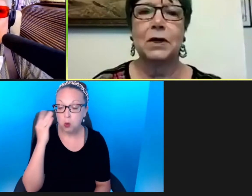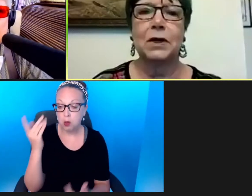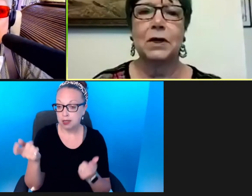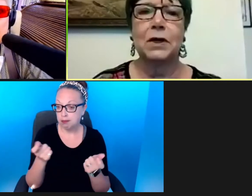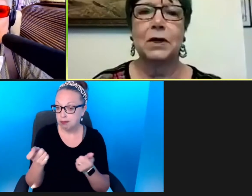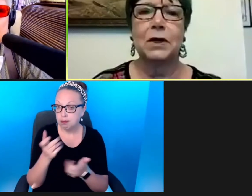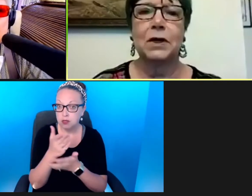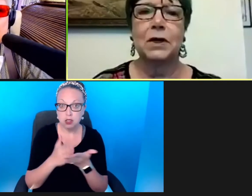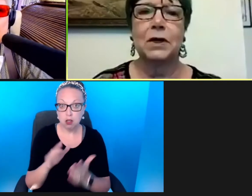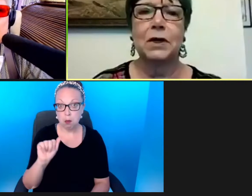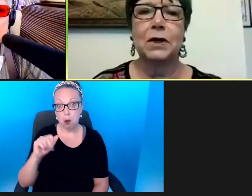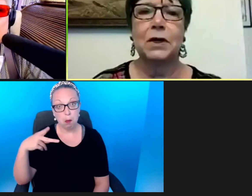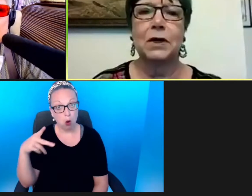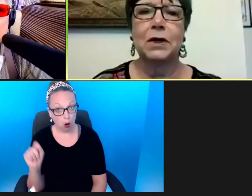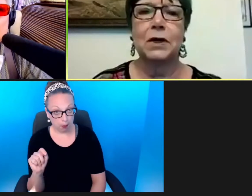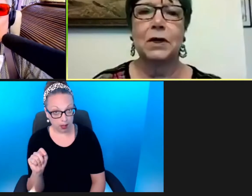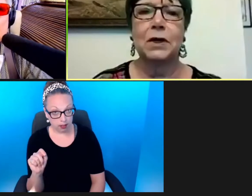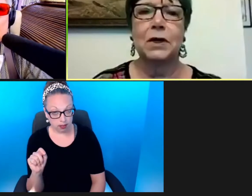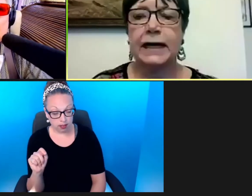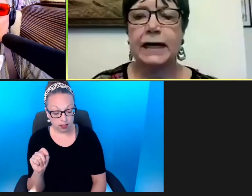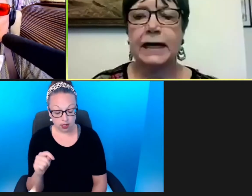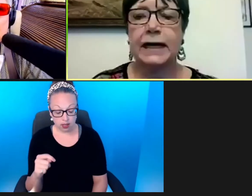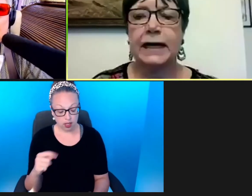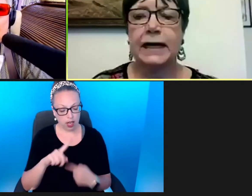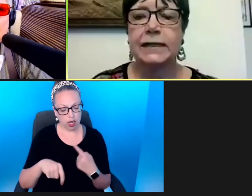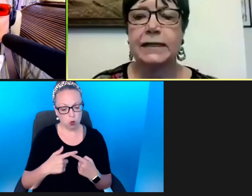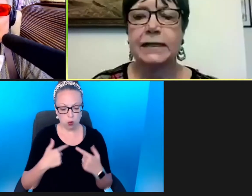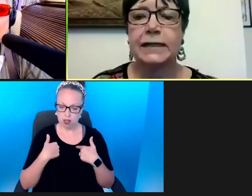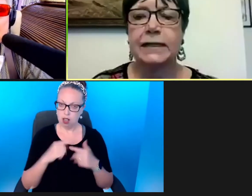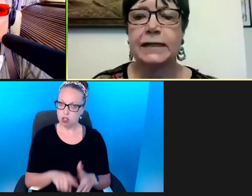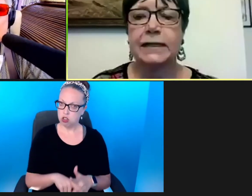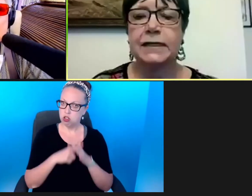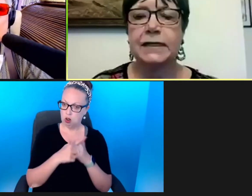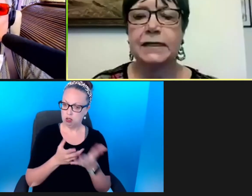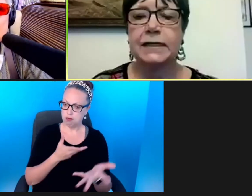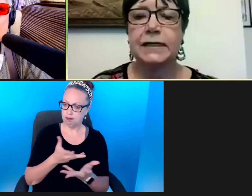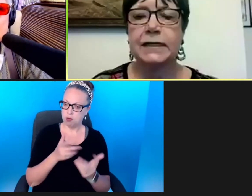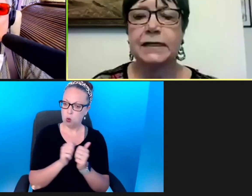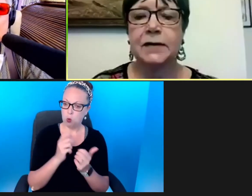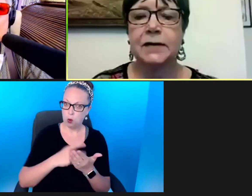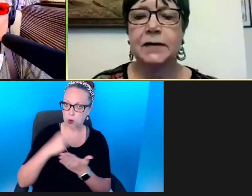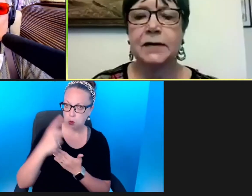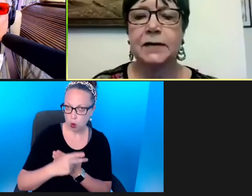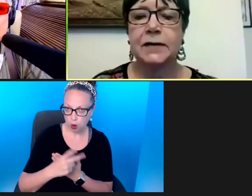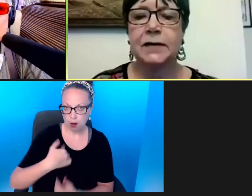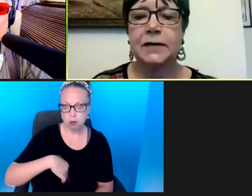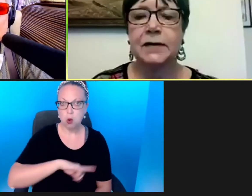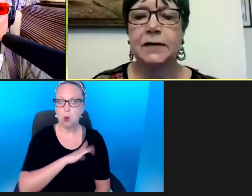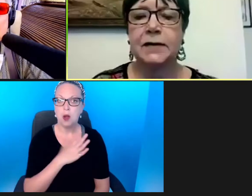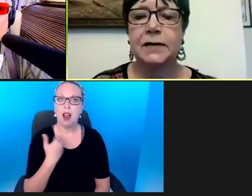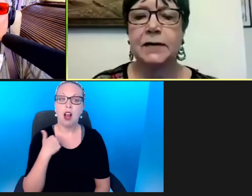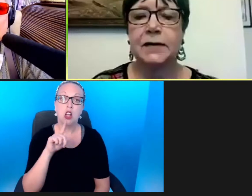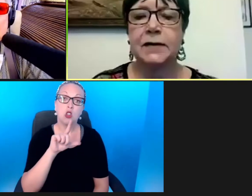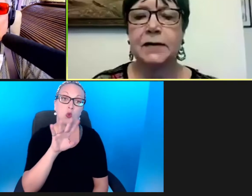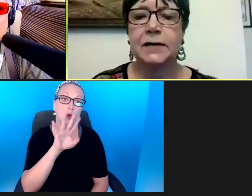And when I began working with the program, we had a